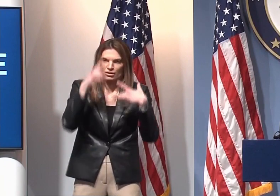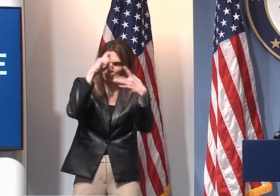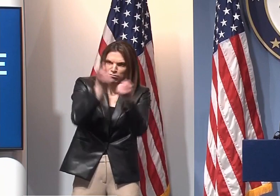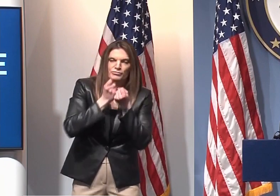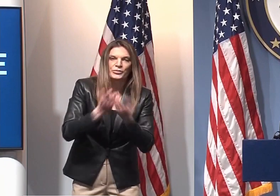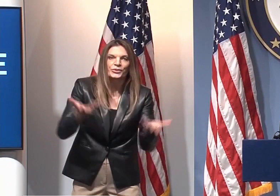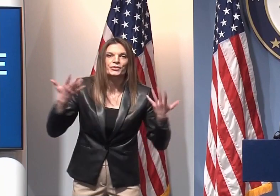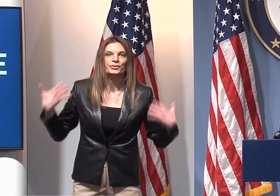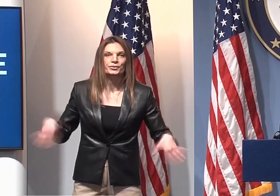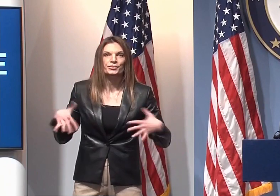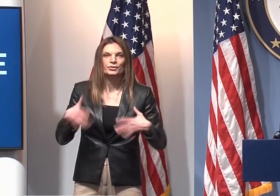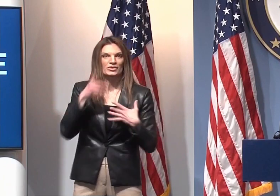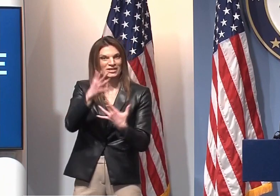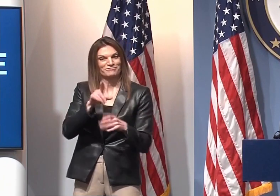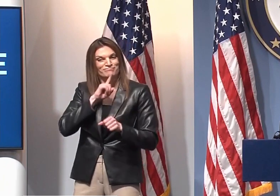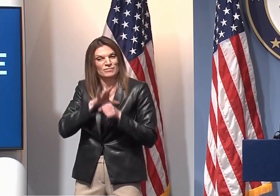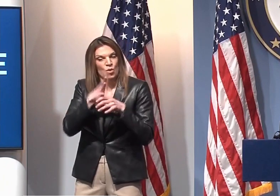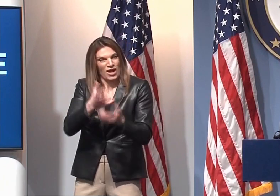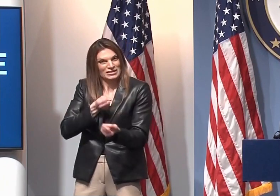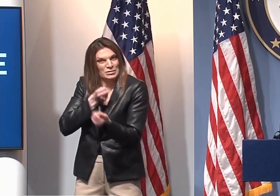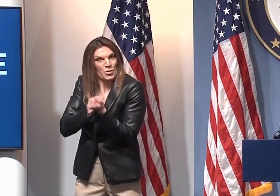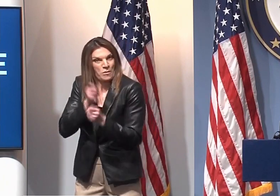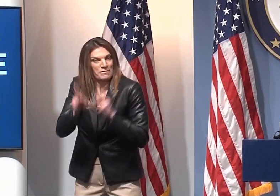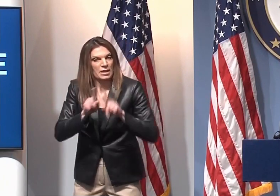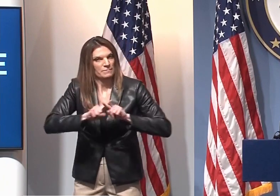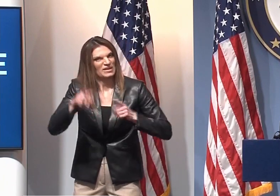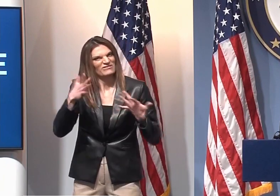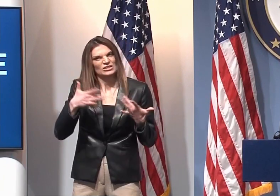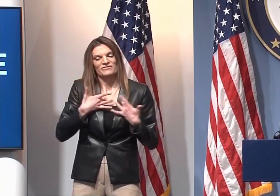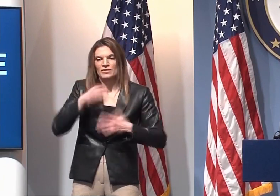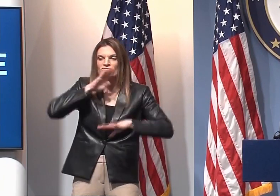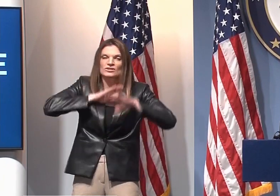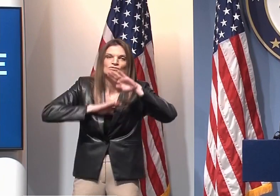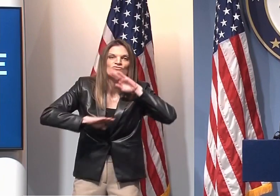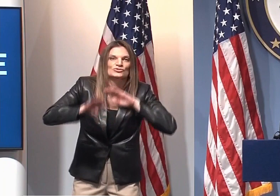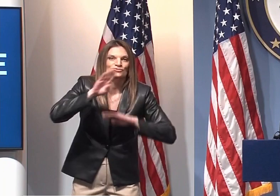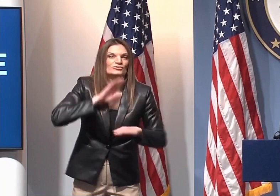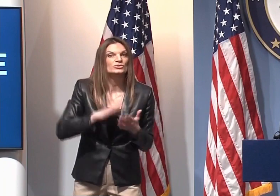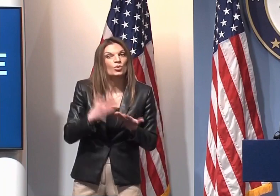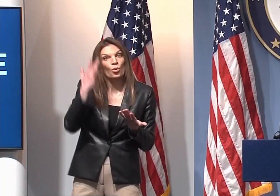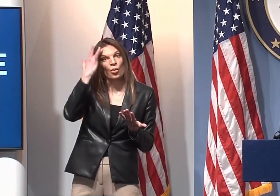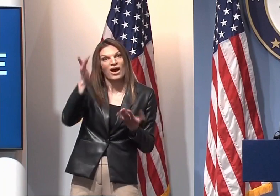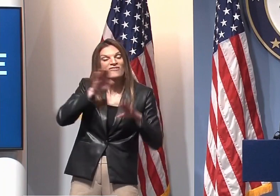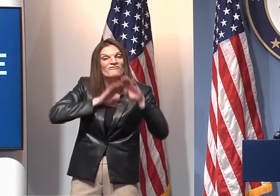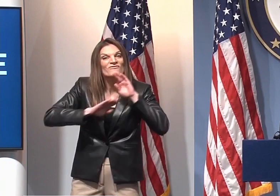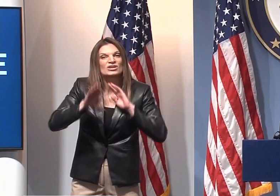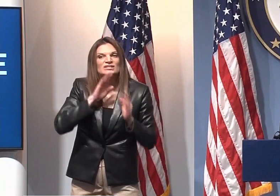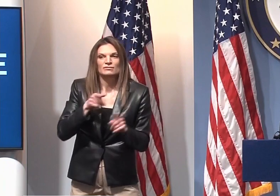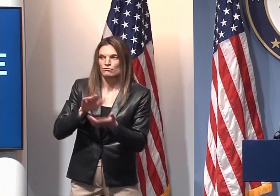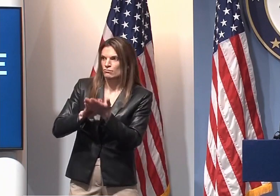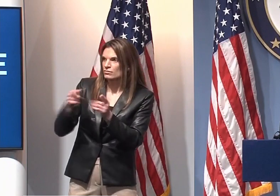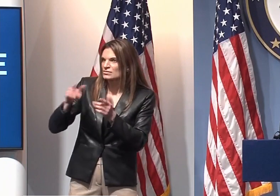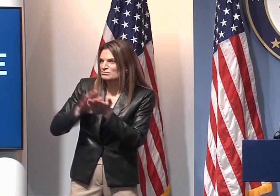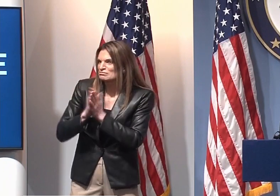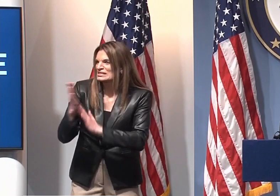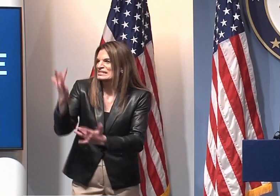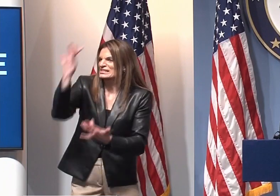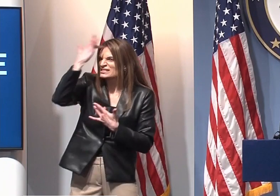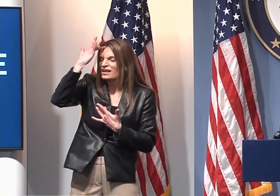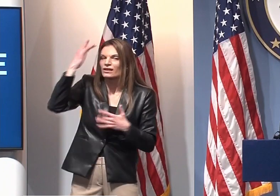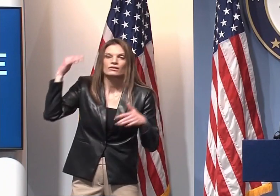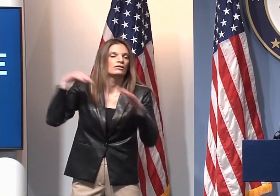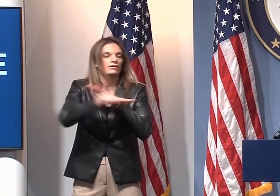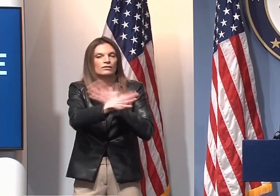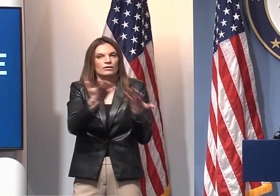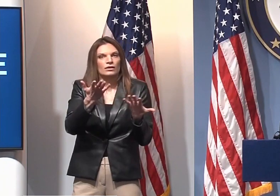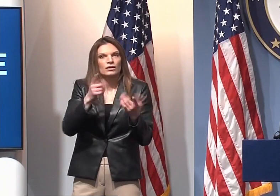and dedicated to provide the best care. However, they are frustrated to see people coming in very sick and die of an